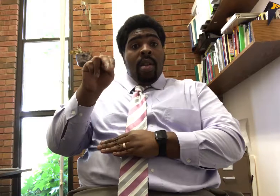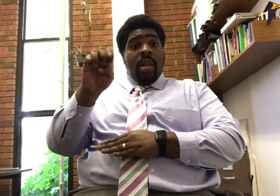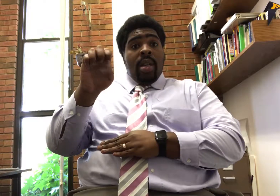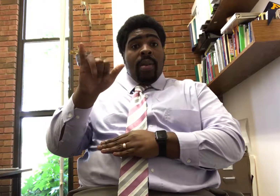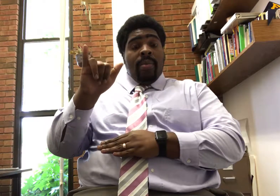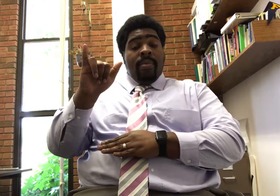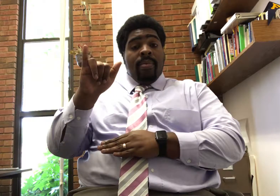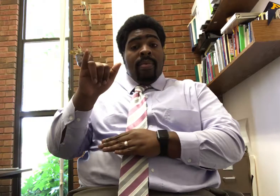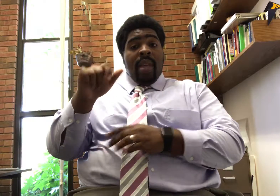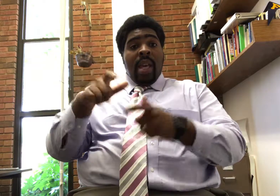stones.